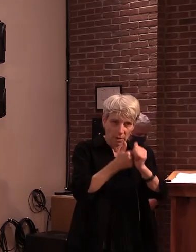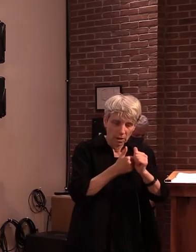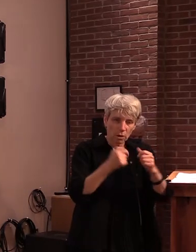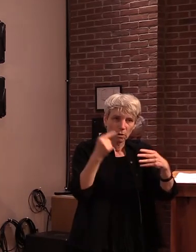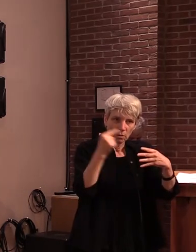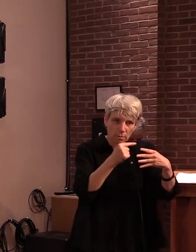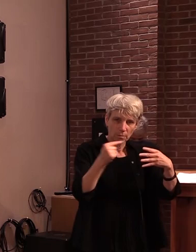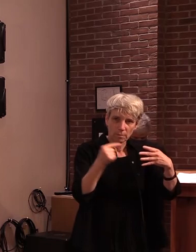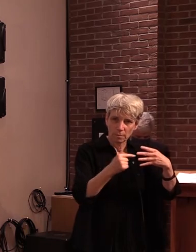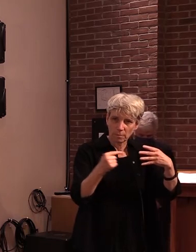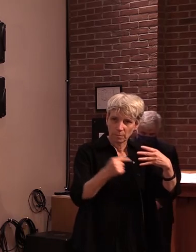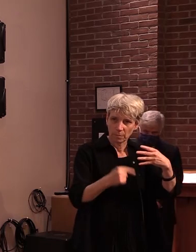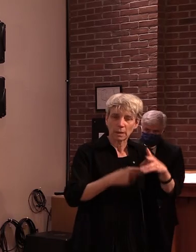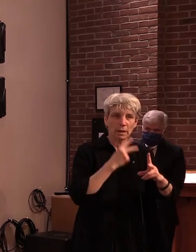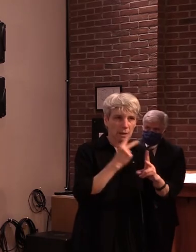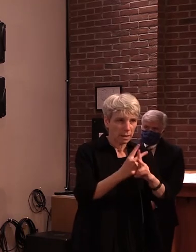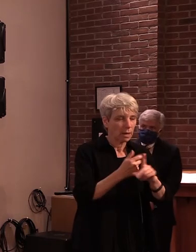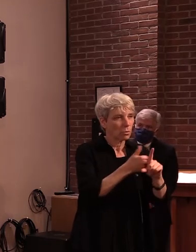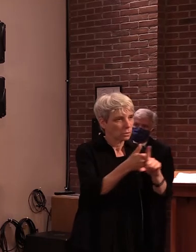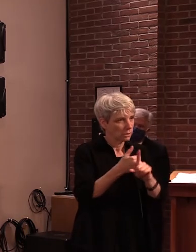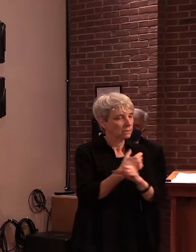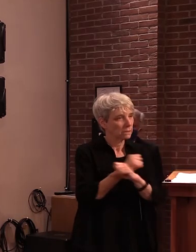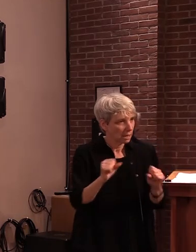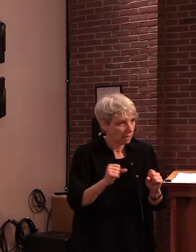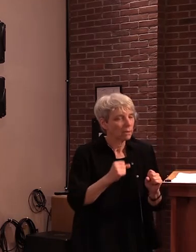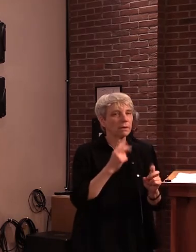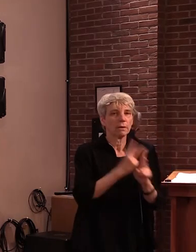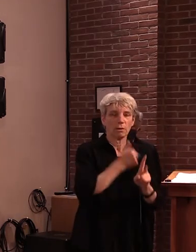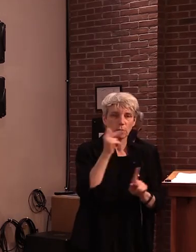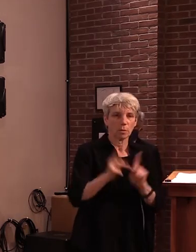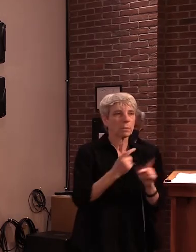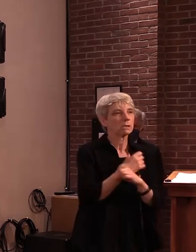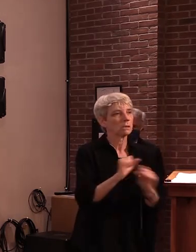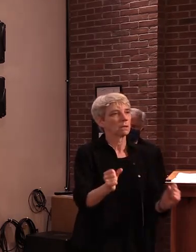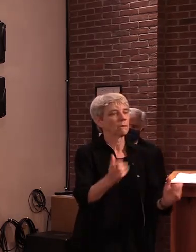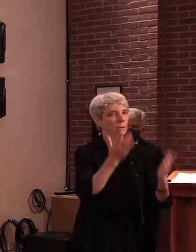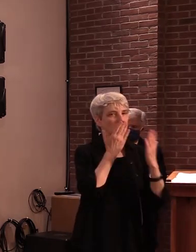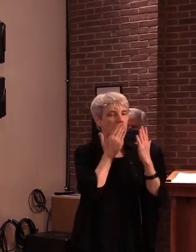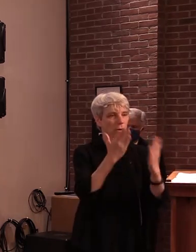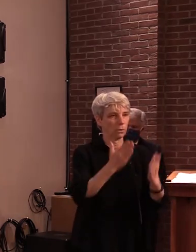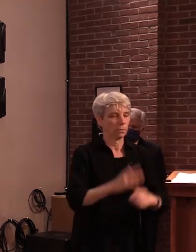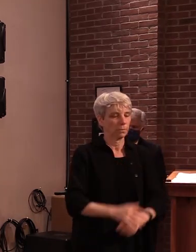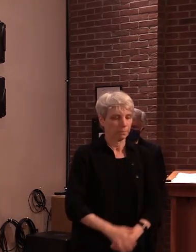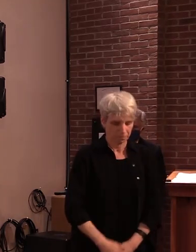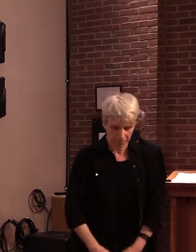safe and prevent further spread of the virus. Thank you.